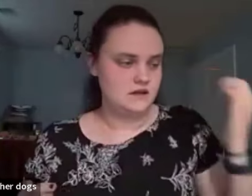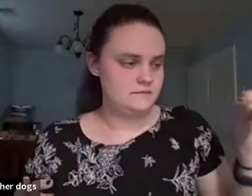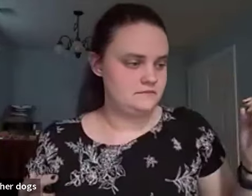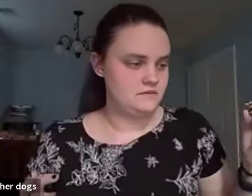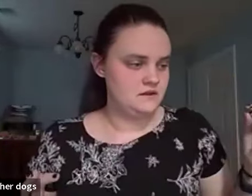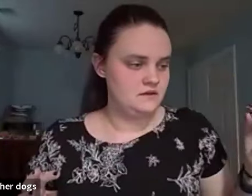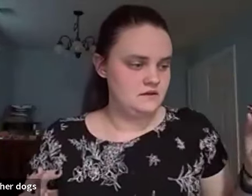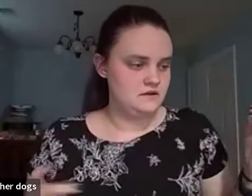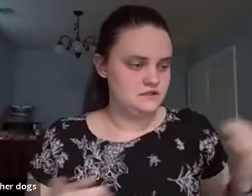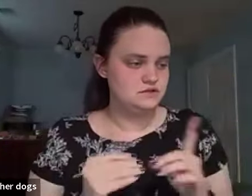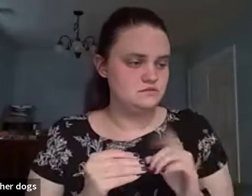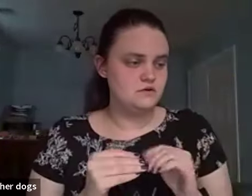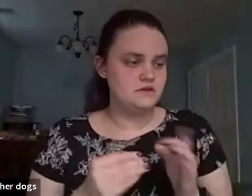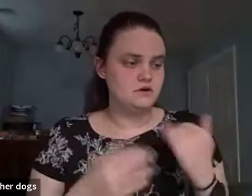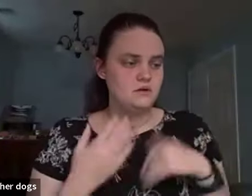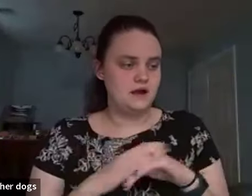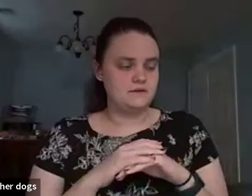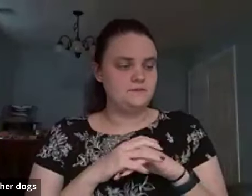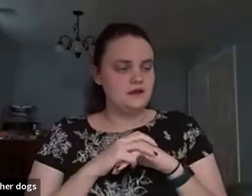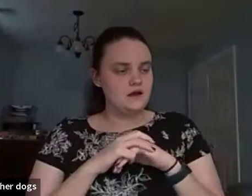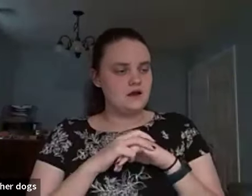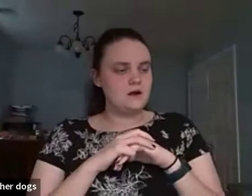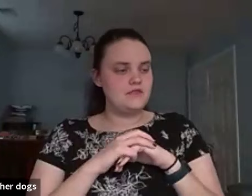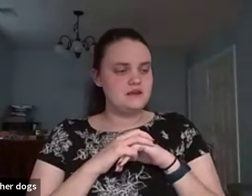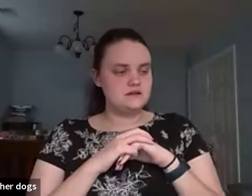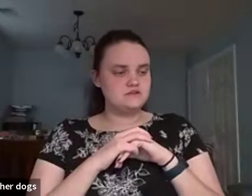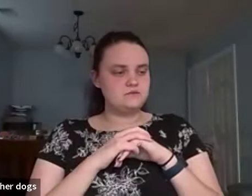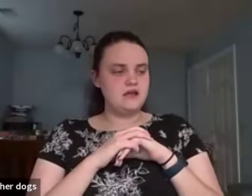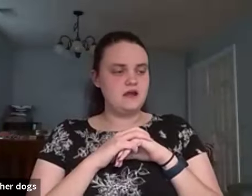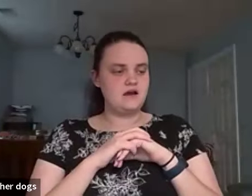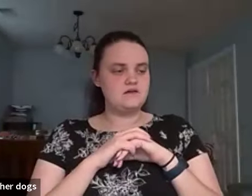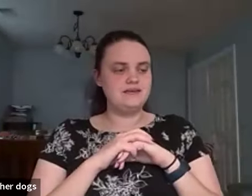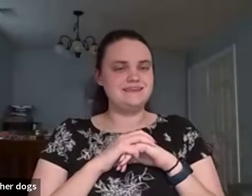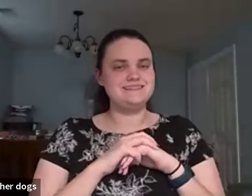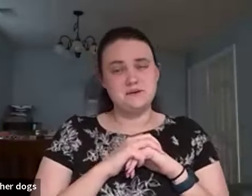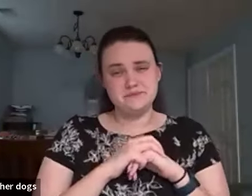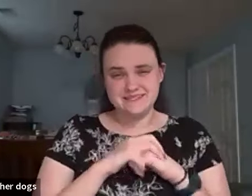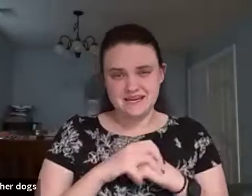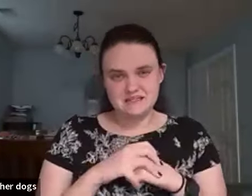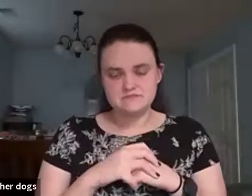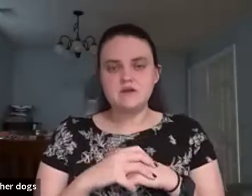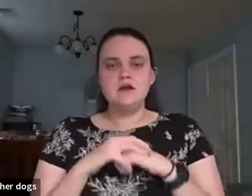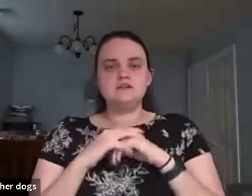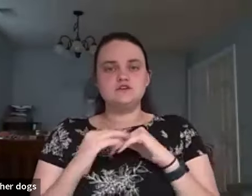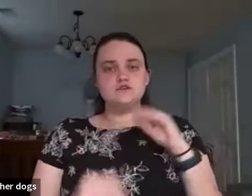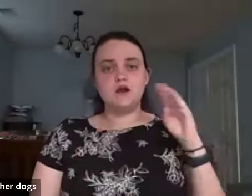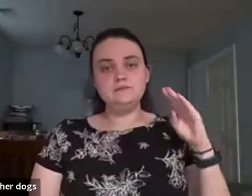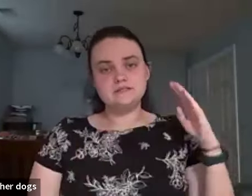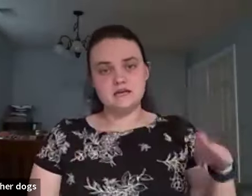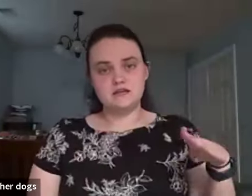Okay. Let's do one more, then we'll go back. The next one we have is upset. So for upset,